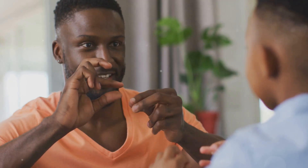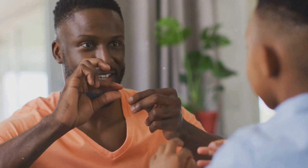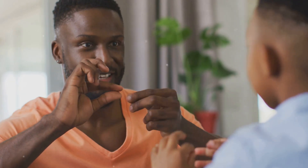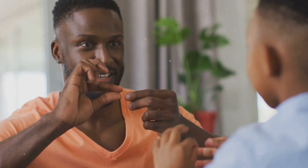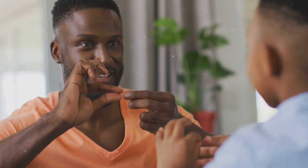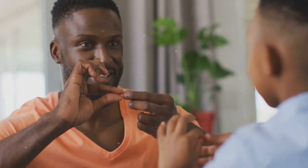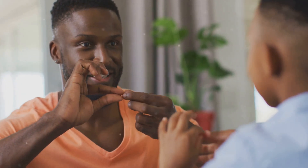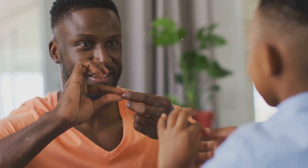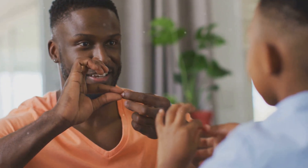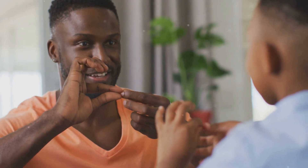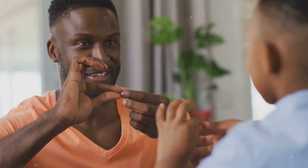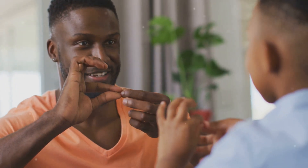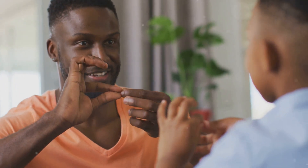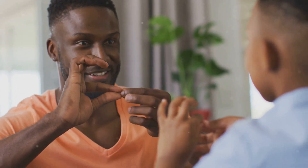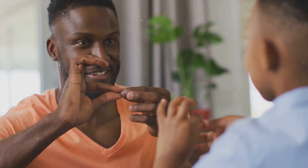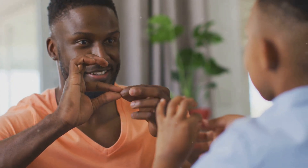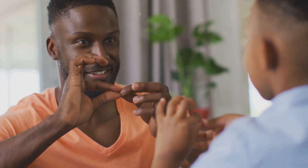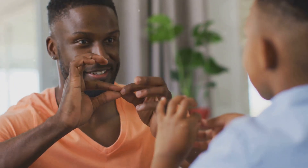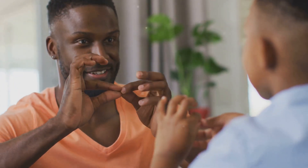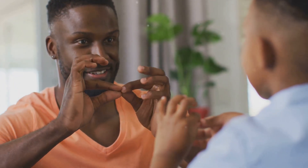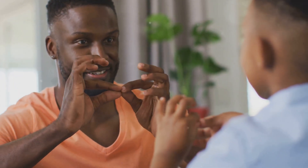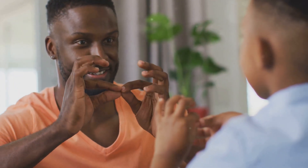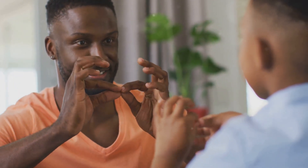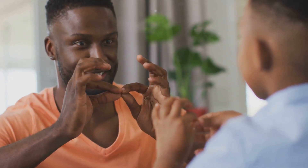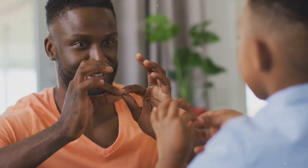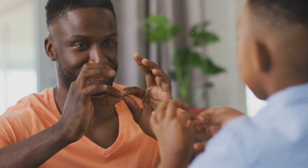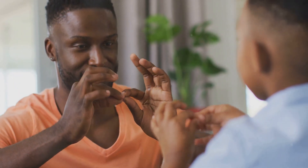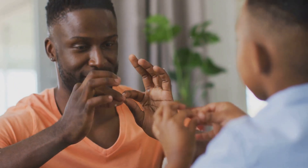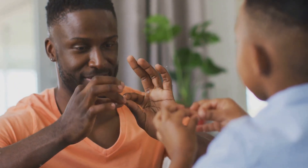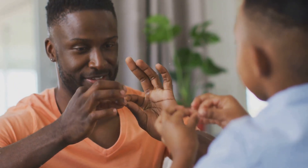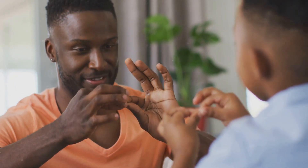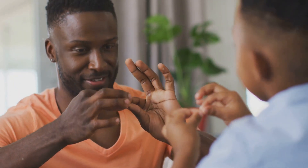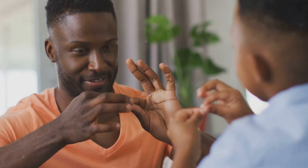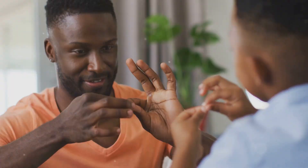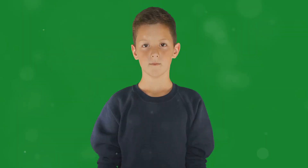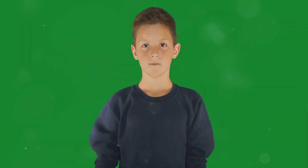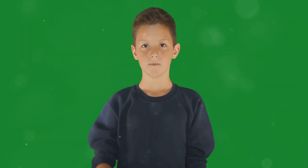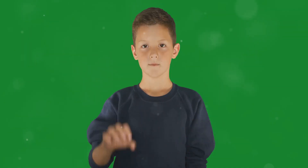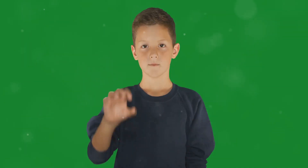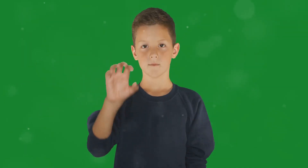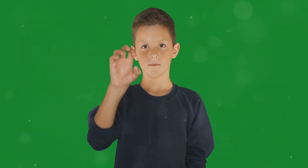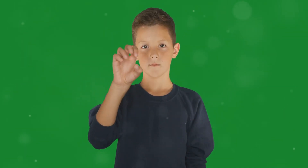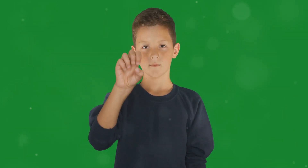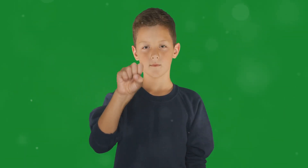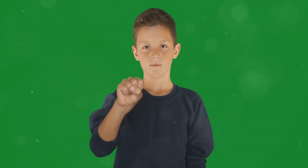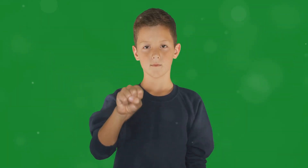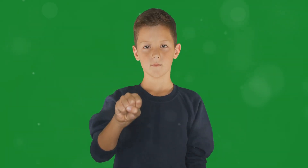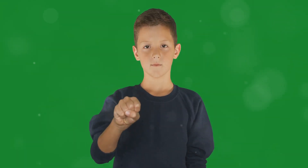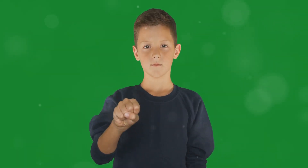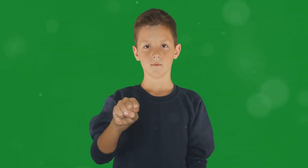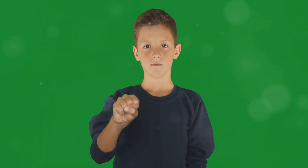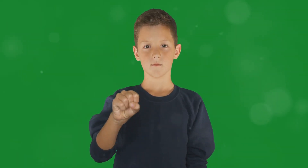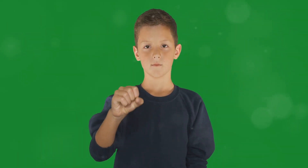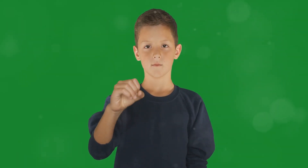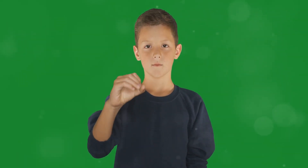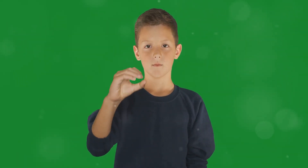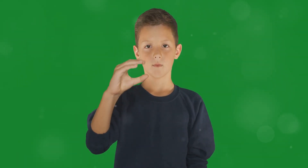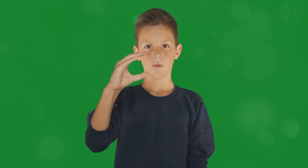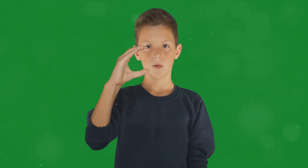journey. It helps in appreciating the richness and depth of the language. Embrace ASL as its own language, and you'll find learning it much